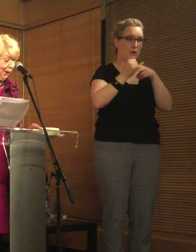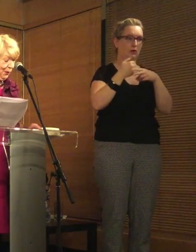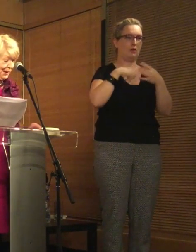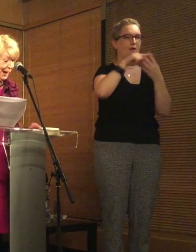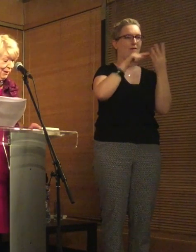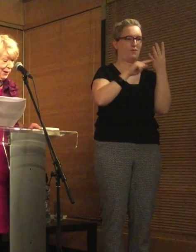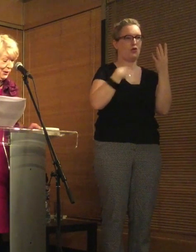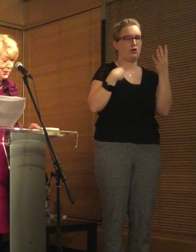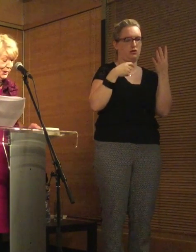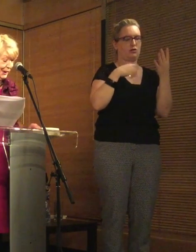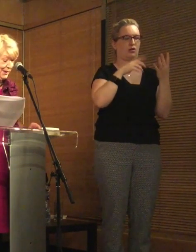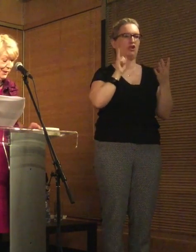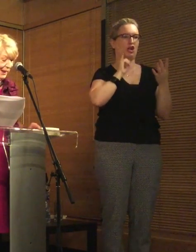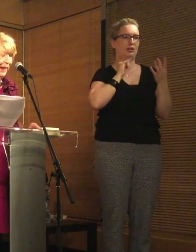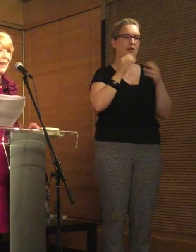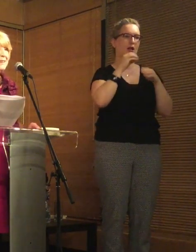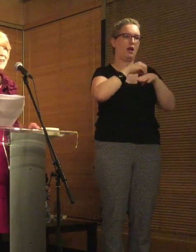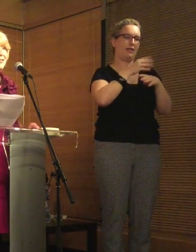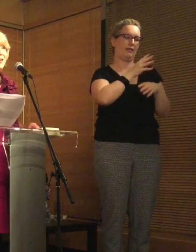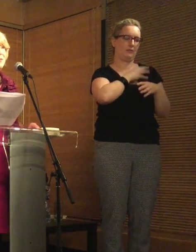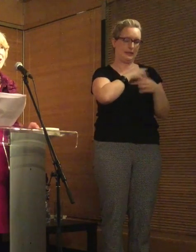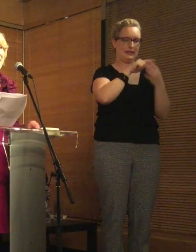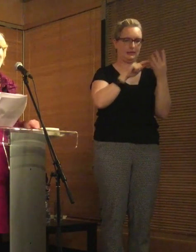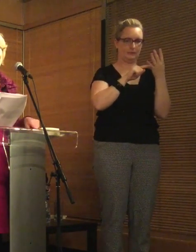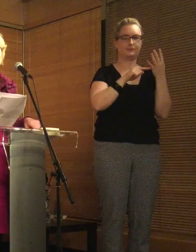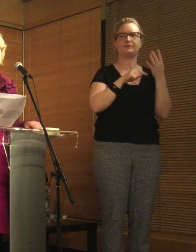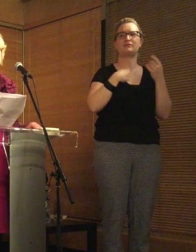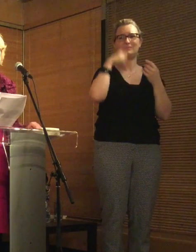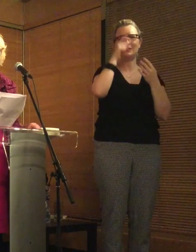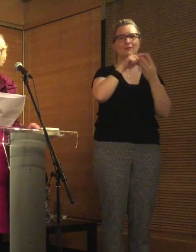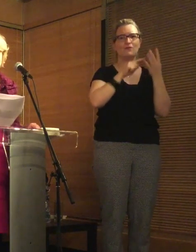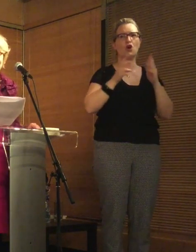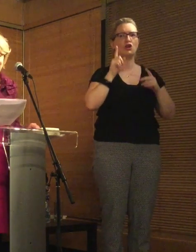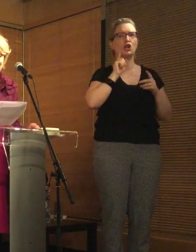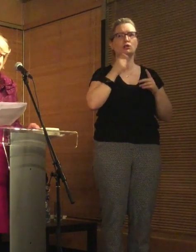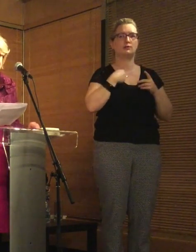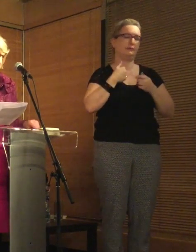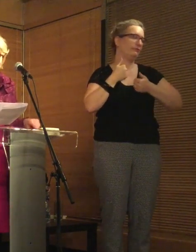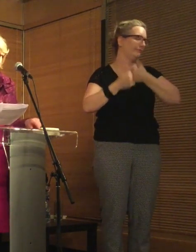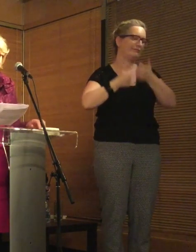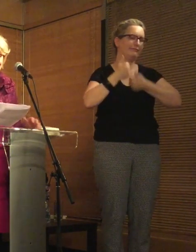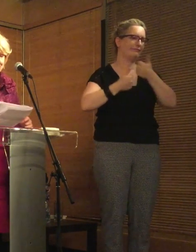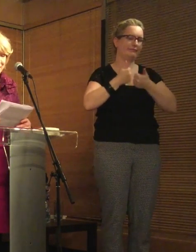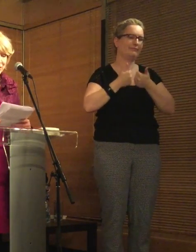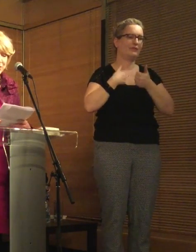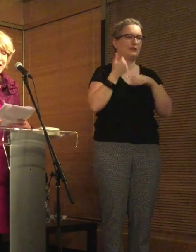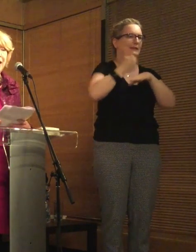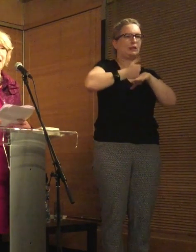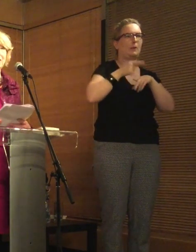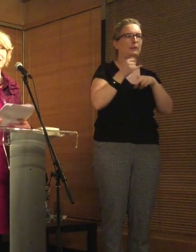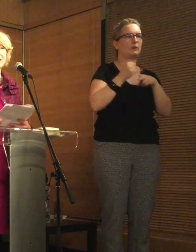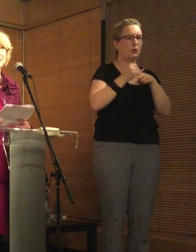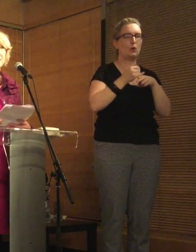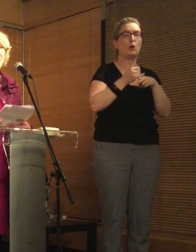Mooney, Ornie Carroll, Lucy Keaveney, and Niamh Murray. And I think they're to be so congratulated in that. There it was